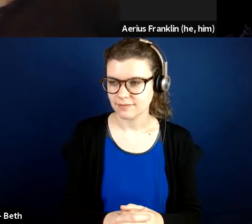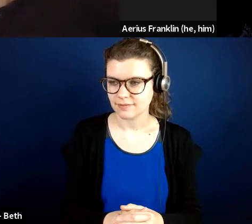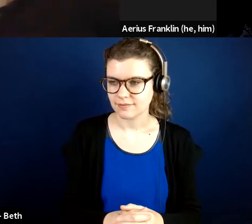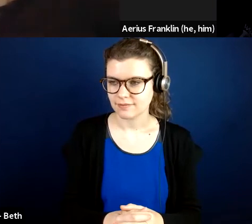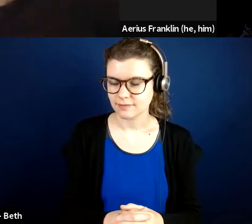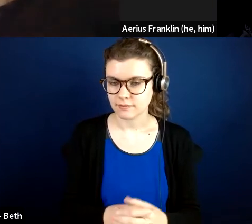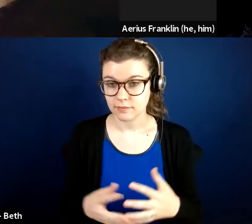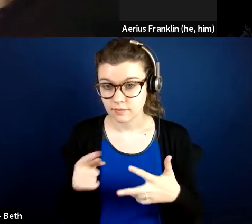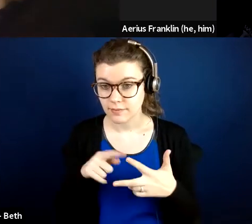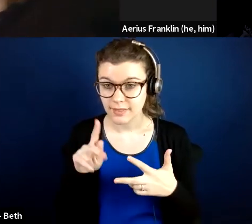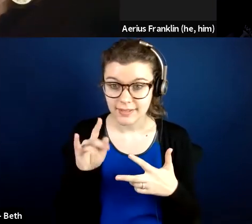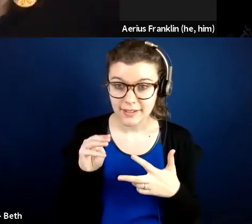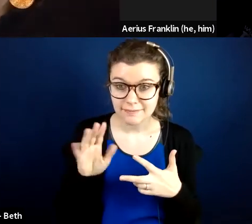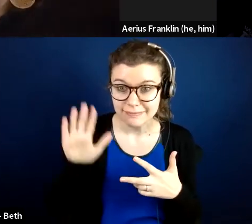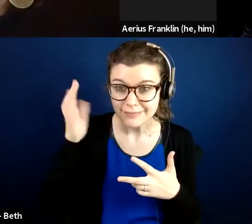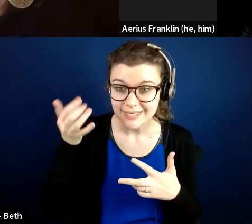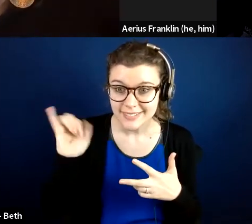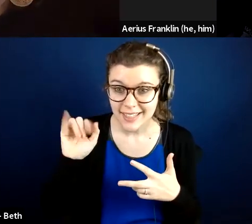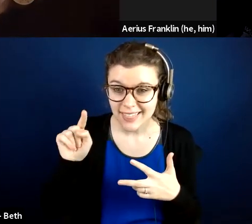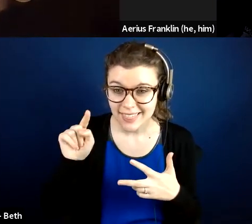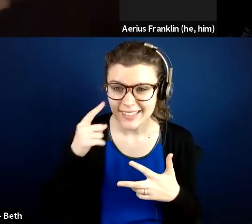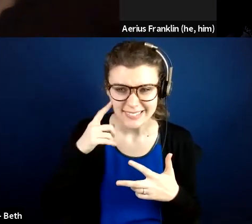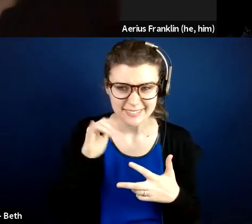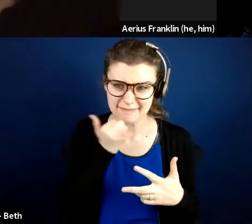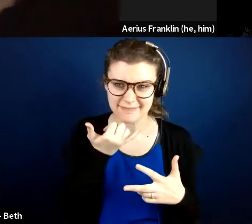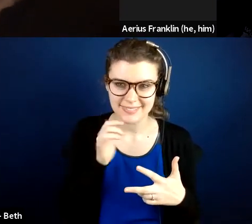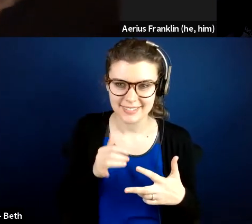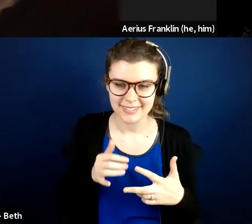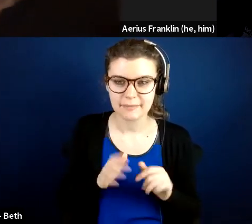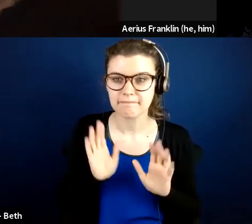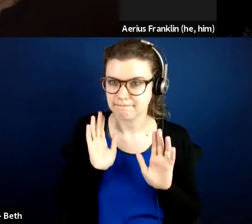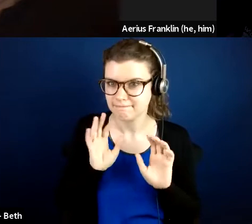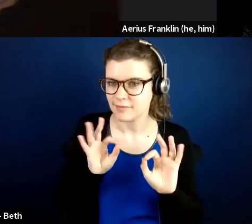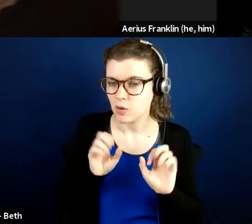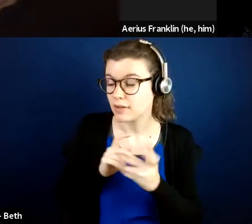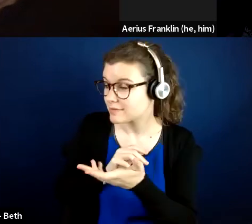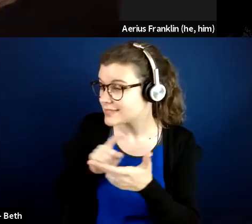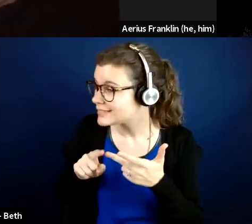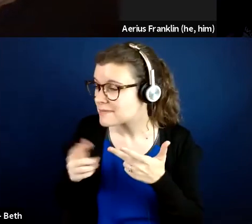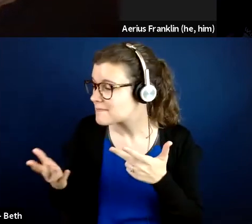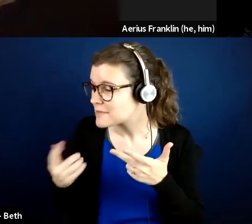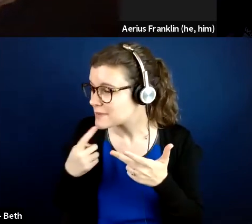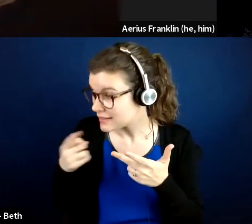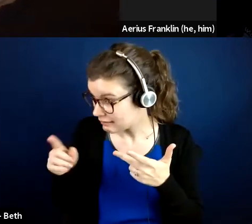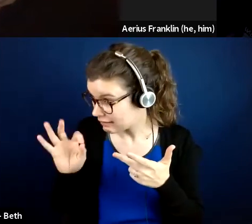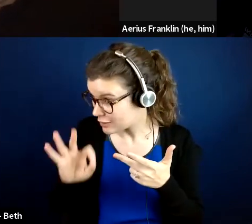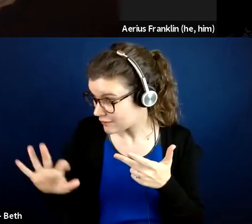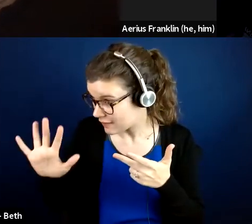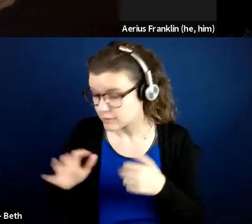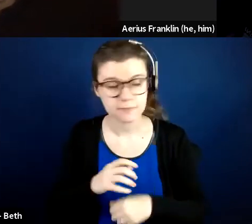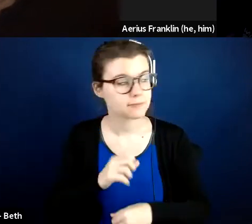Kimberly, your hand's still up. 9 to Maybe that's 5. what happens sometimes. I'm sorry. Okay, I'm sorry. What did you say, 9 to 5